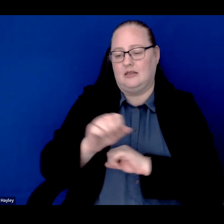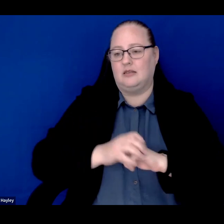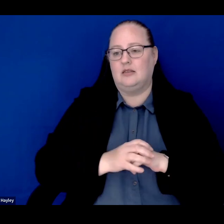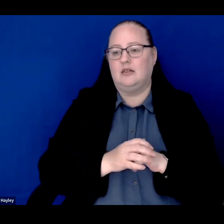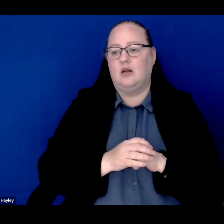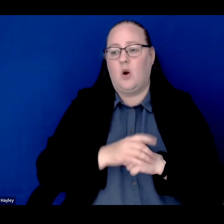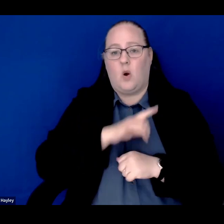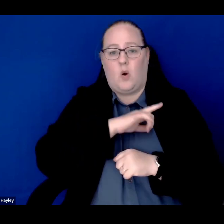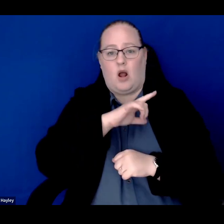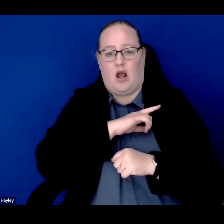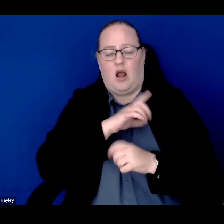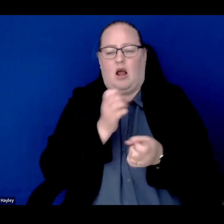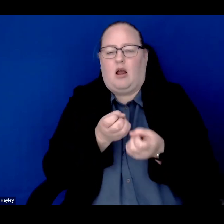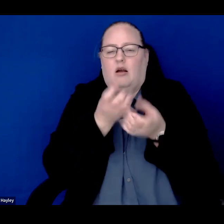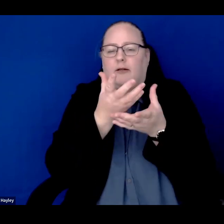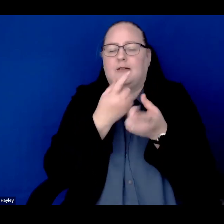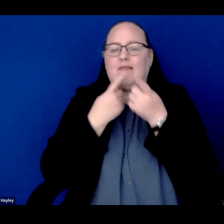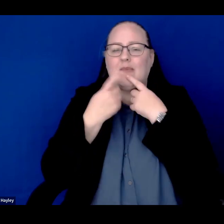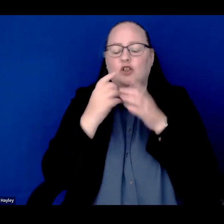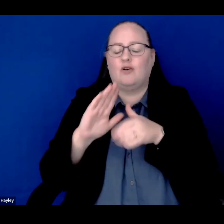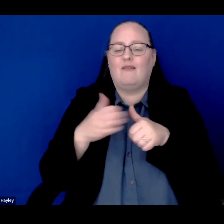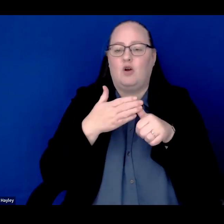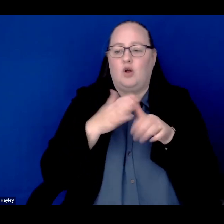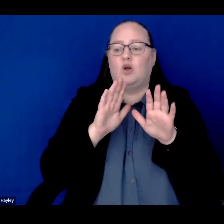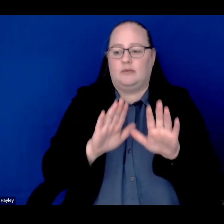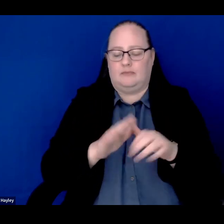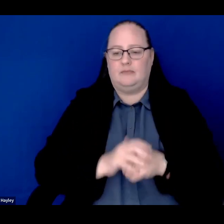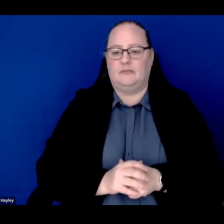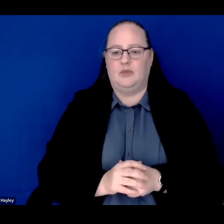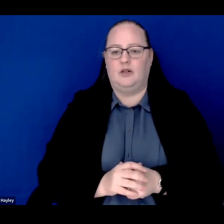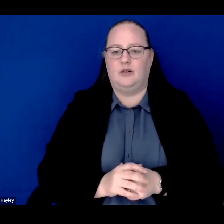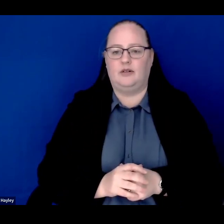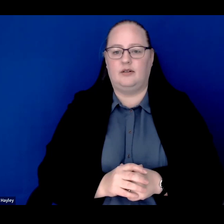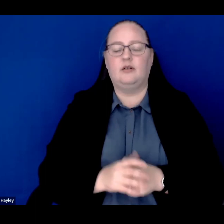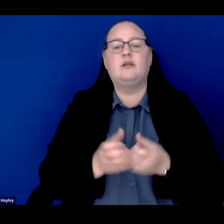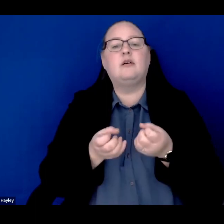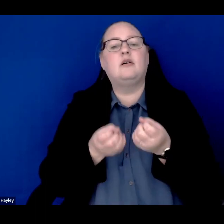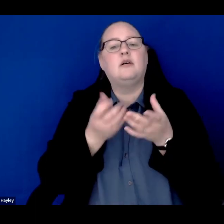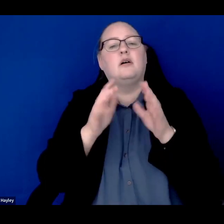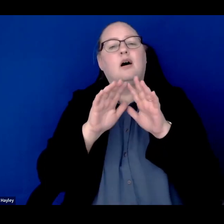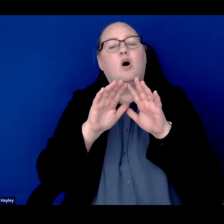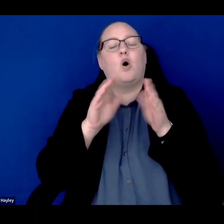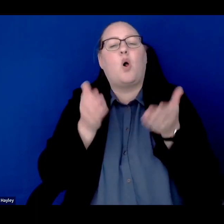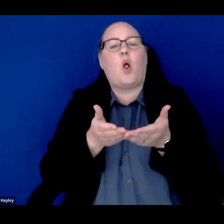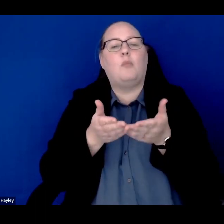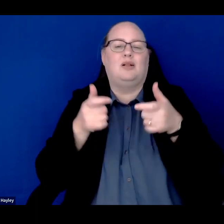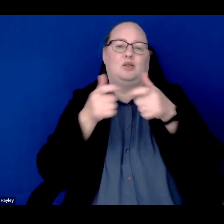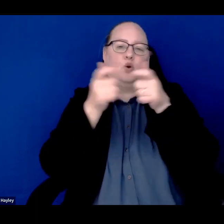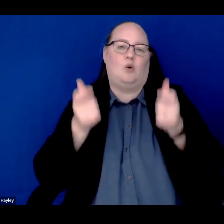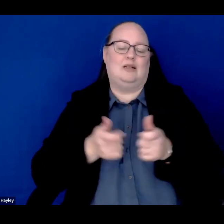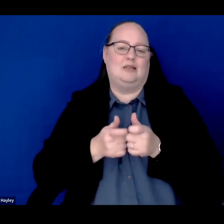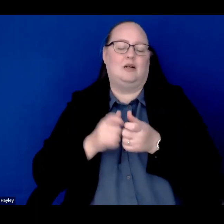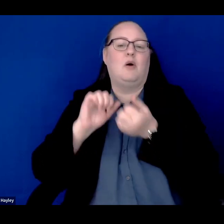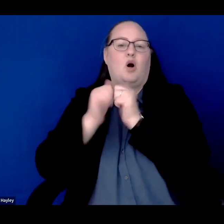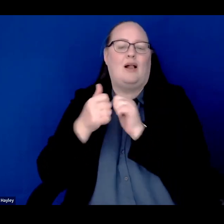because I'm going to set the scene a little bit. So let me start with the Global Doughnut, which was created by my colleague Kate